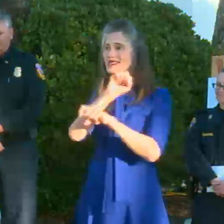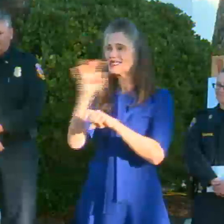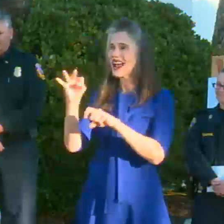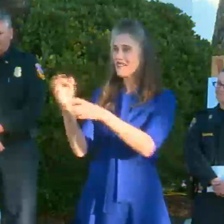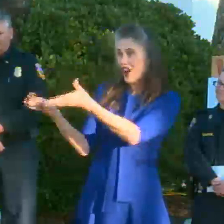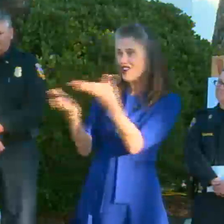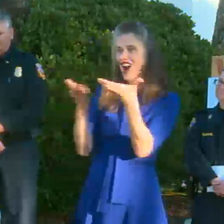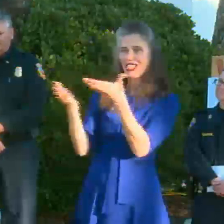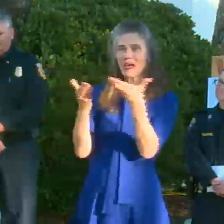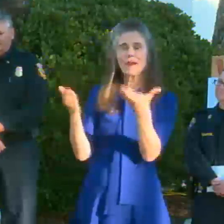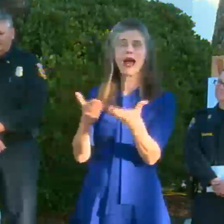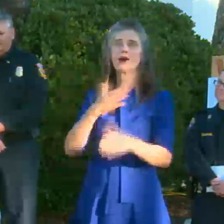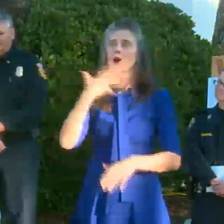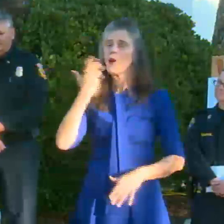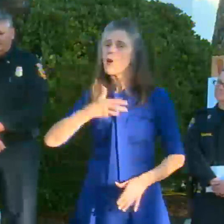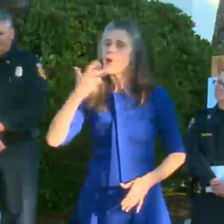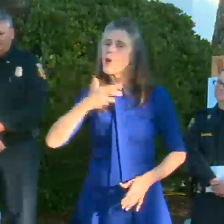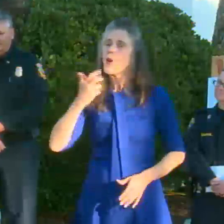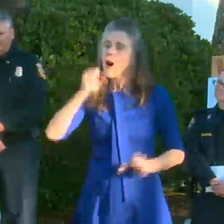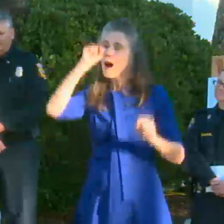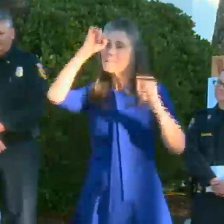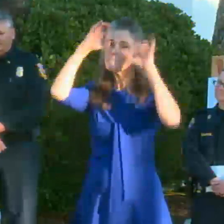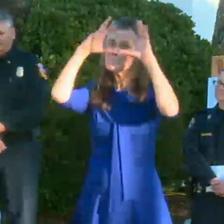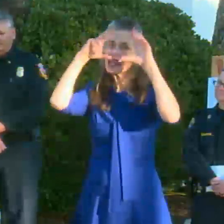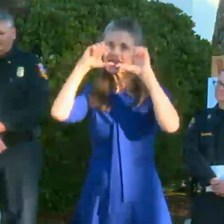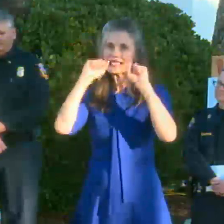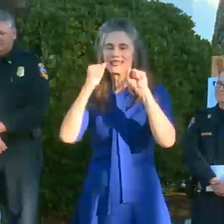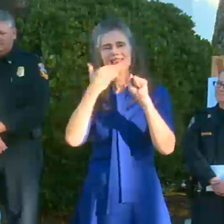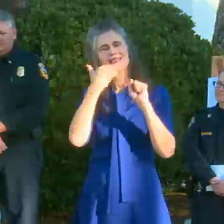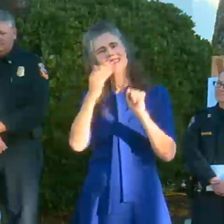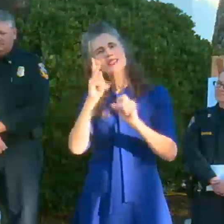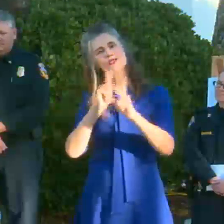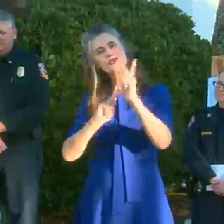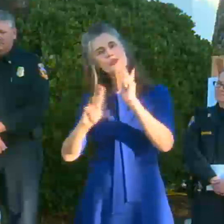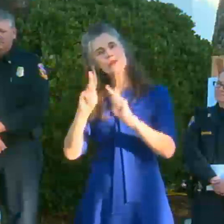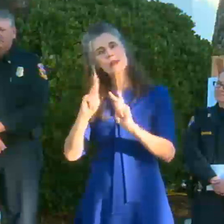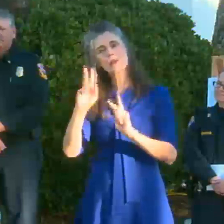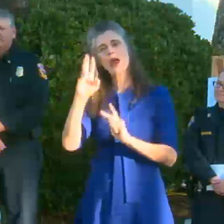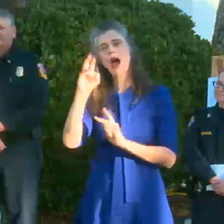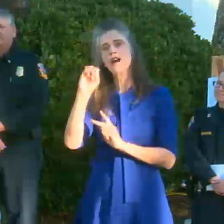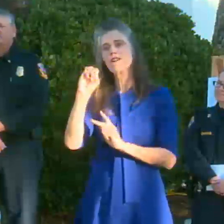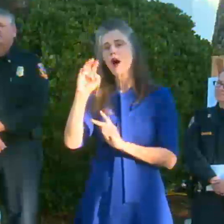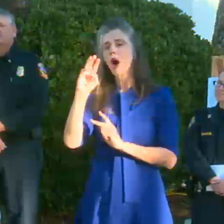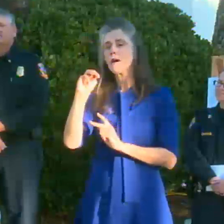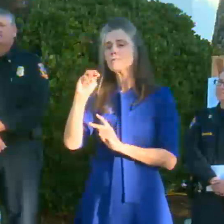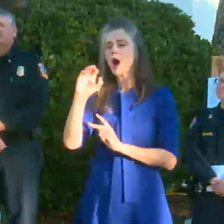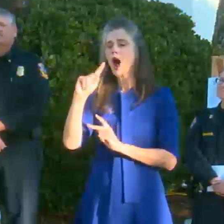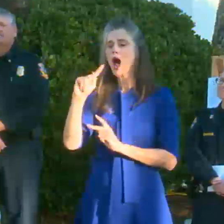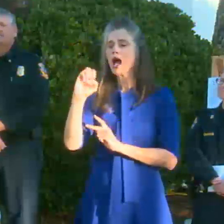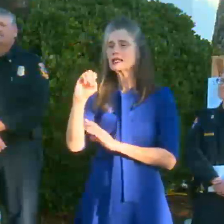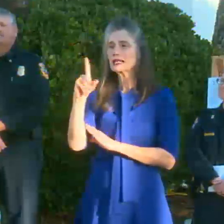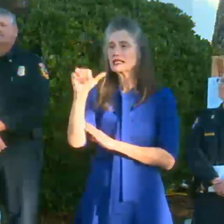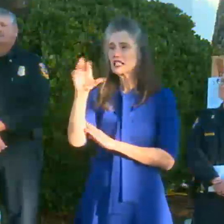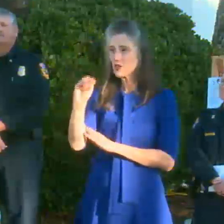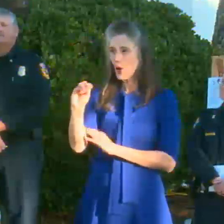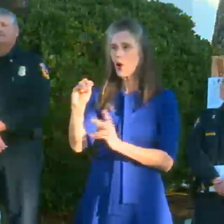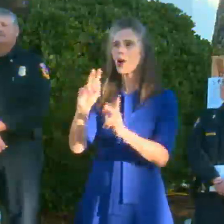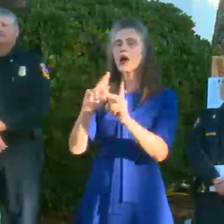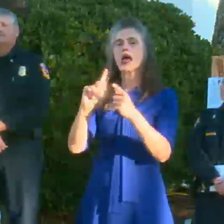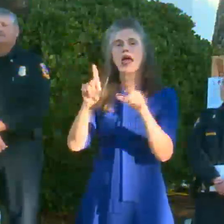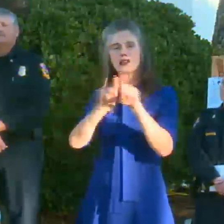We want to thank the people of Montecito and the people in the adjacent areas, particularly Summerland